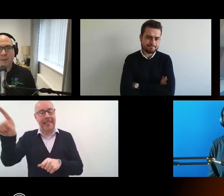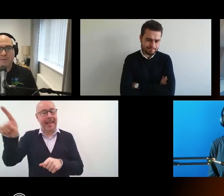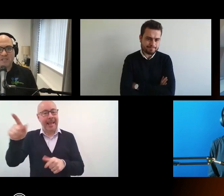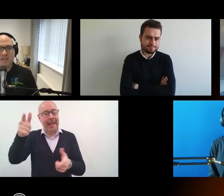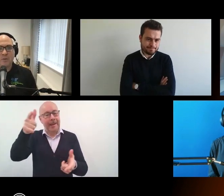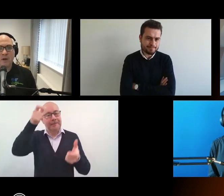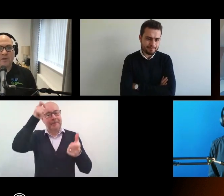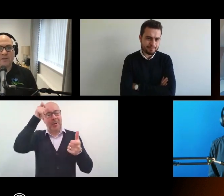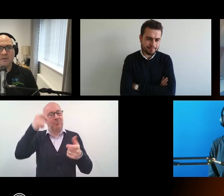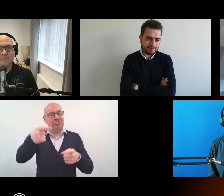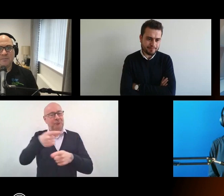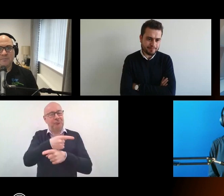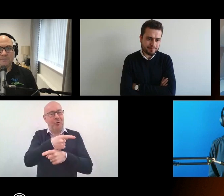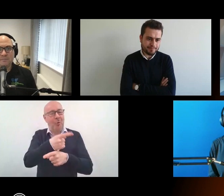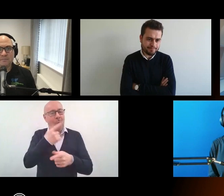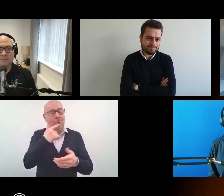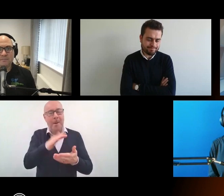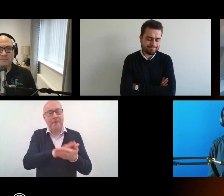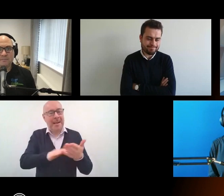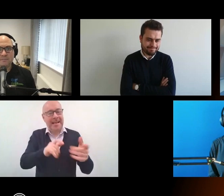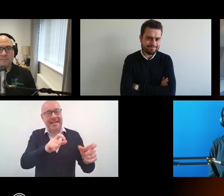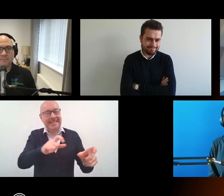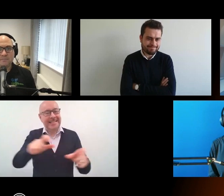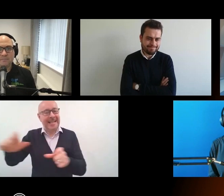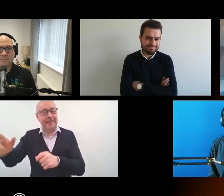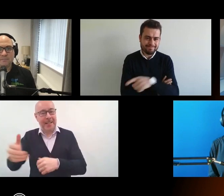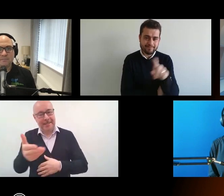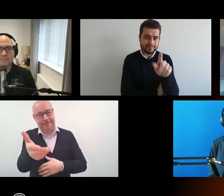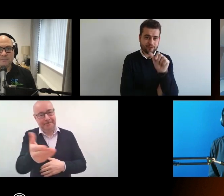misinterpretation of that particular word?